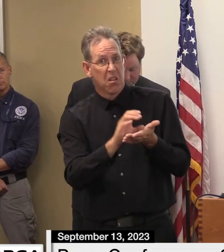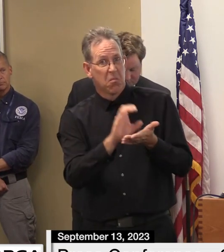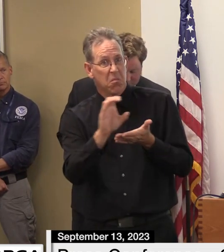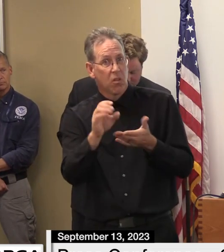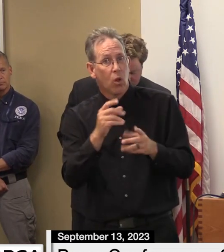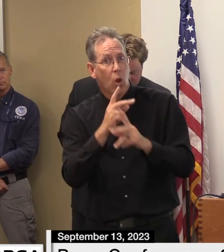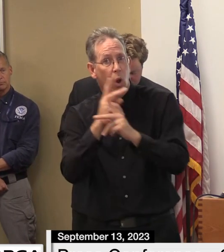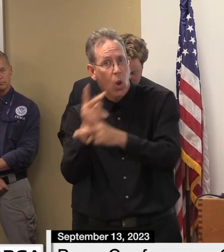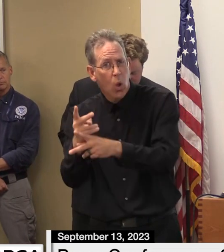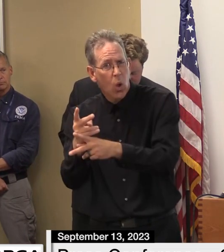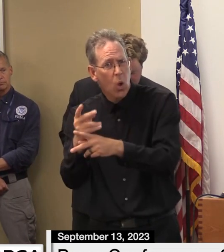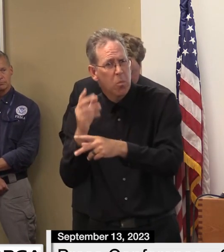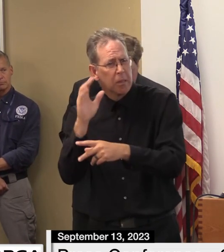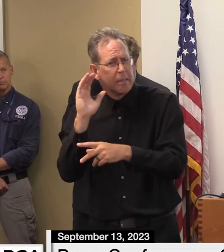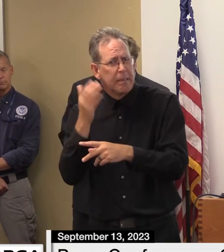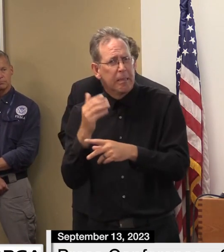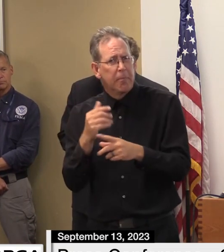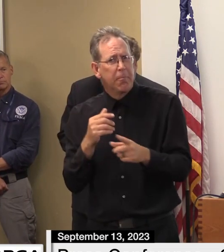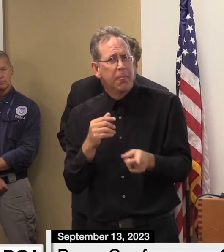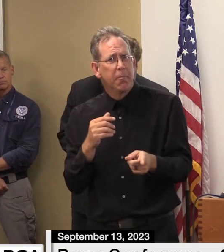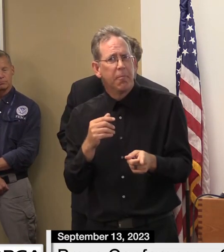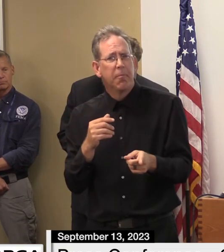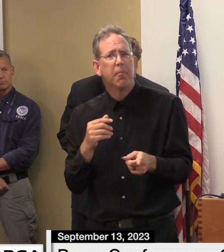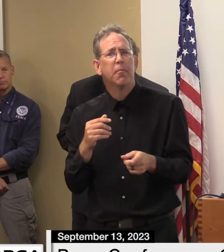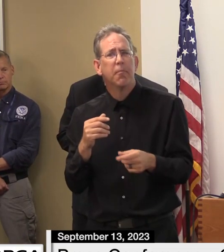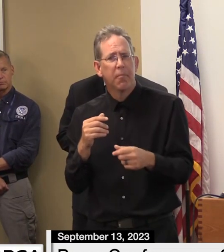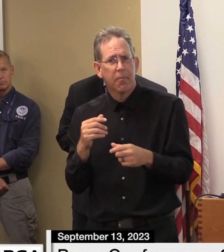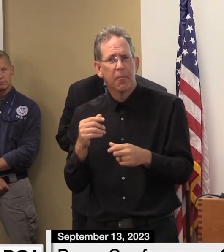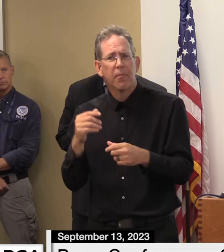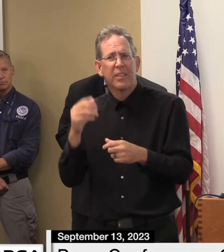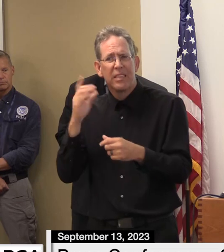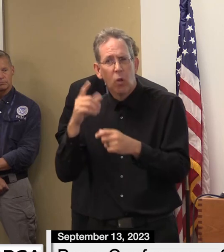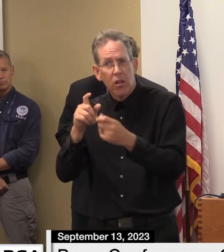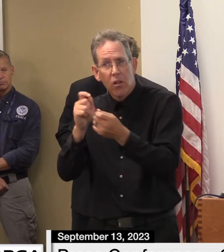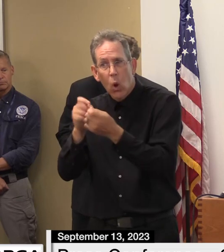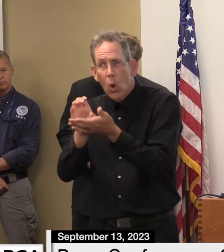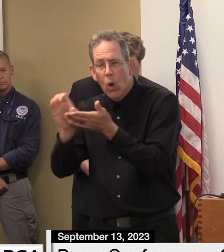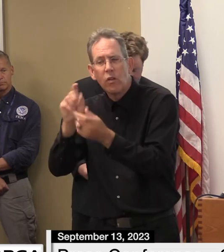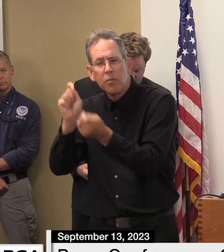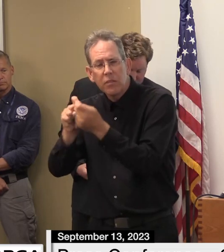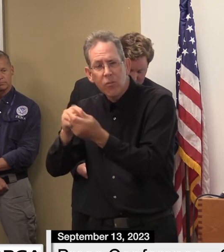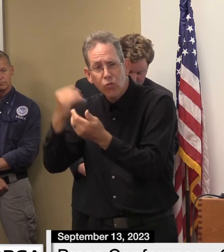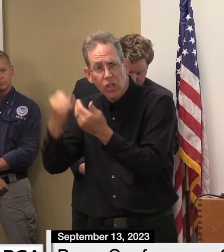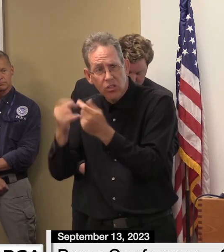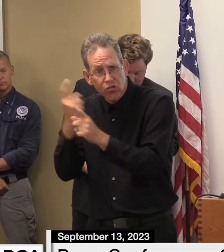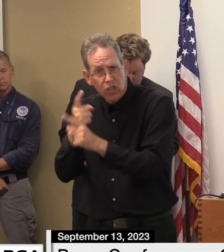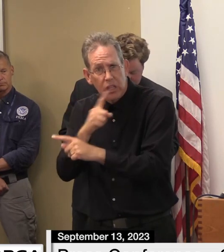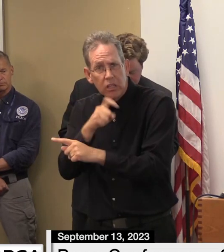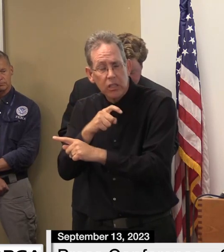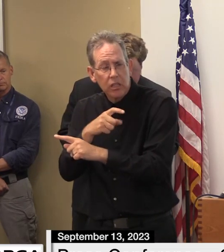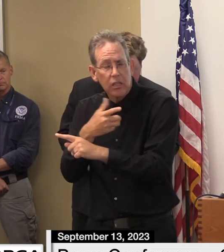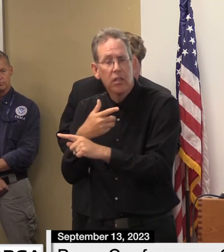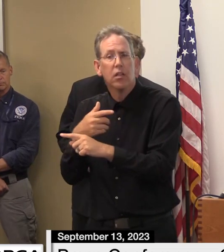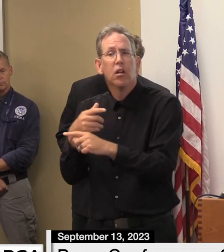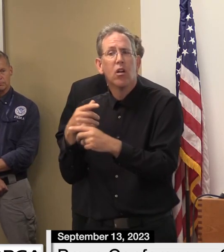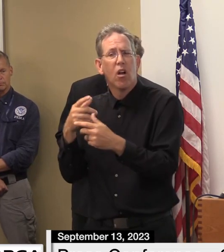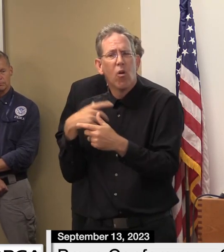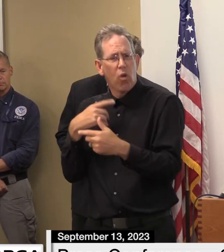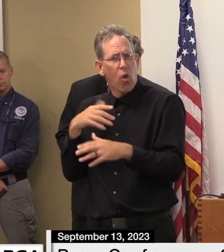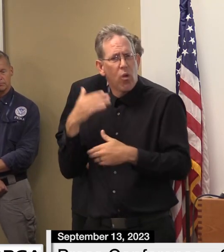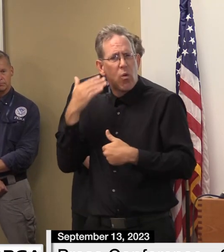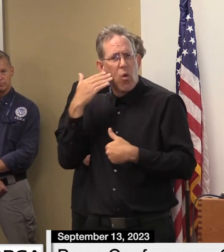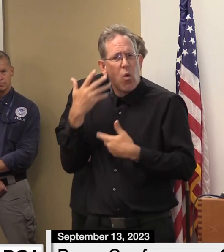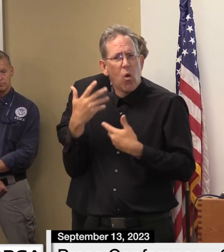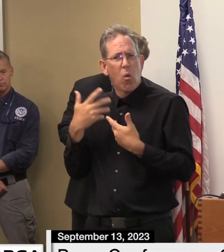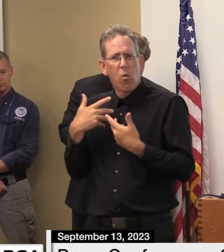some sense of very specific projects that are going to be getting this money. So I'm wondering how we can know with such confidence that